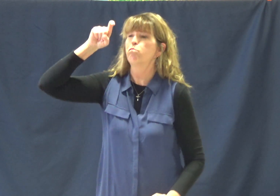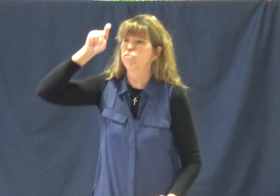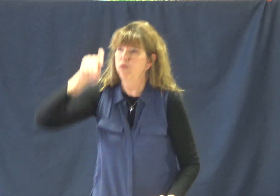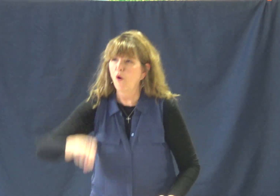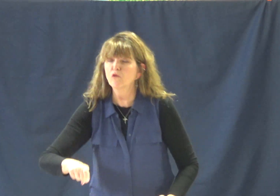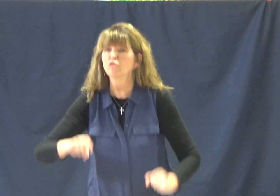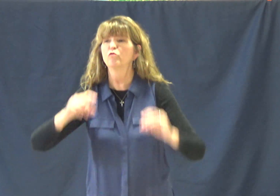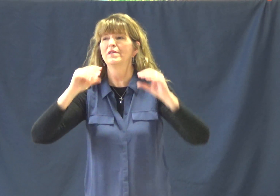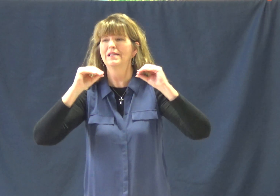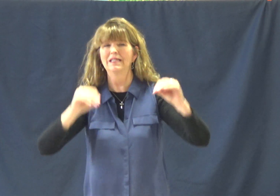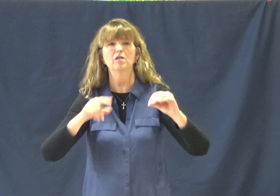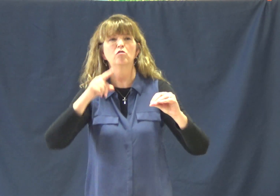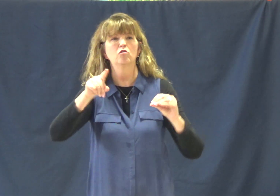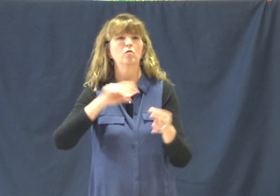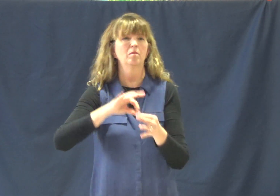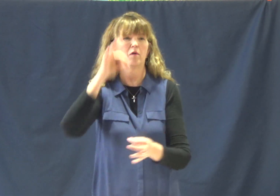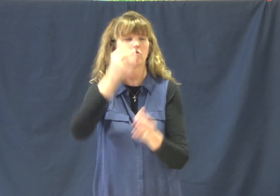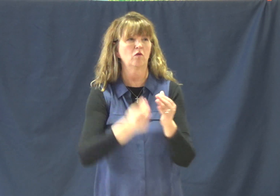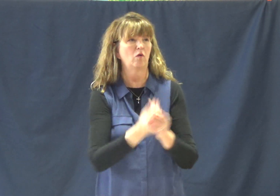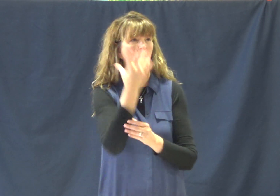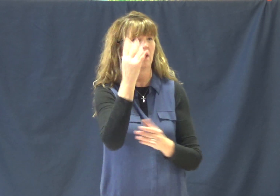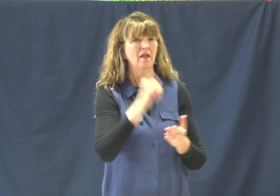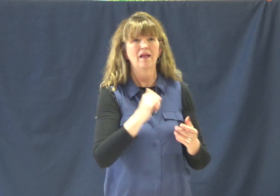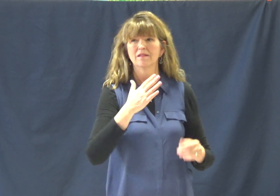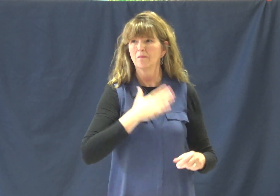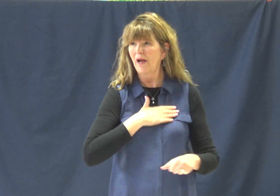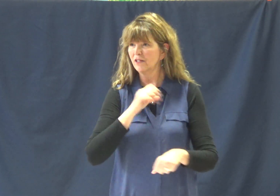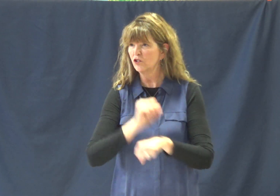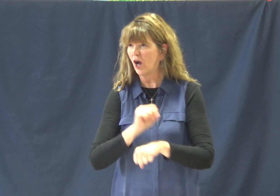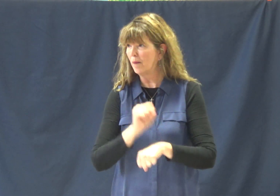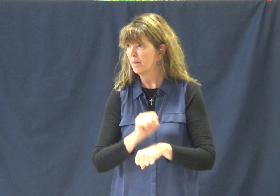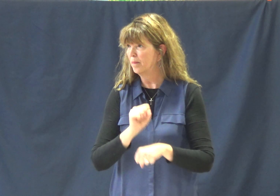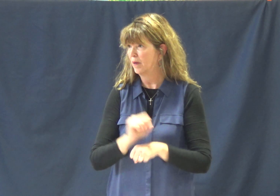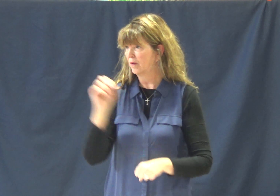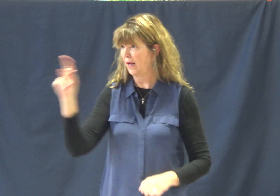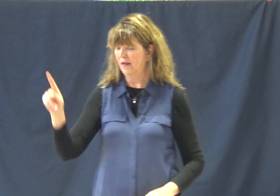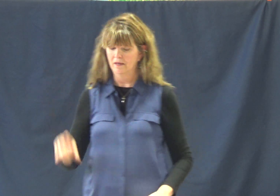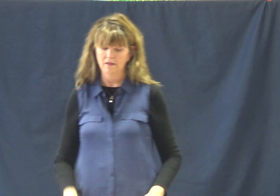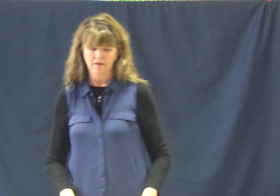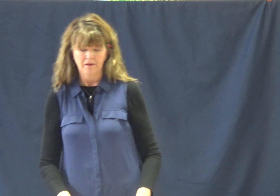How to grow spiritually. That's my job.